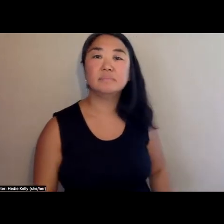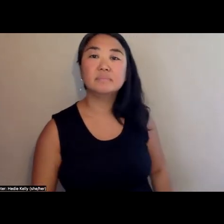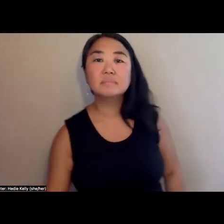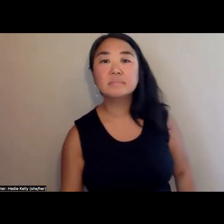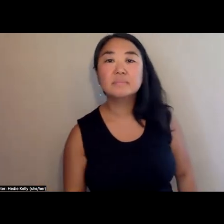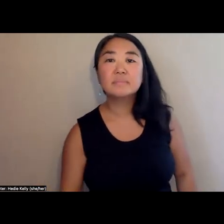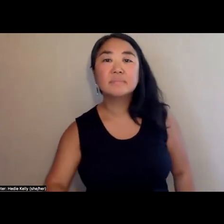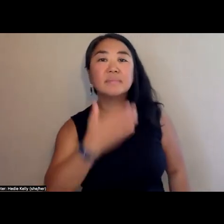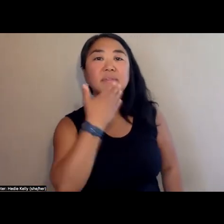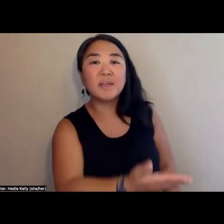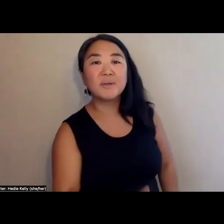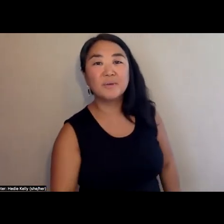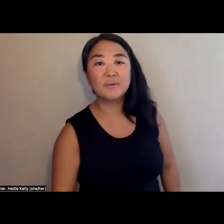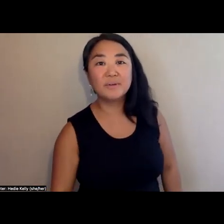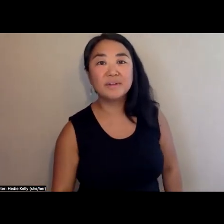Thanks.